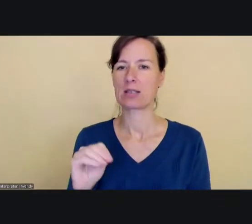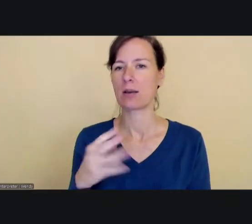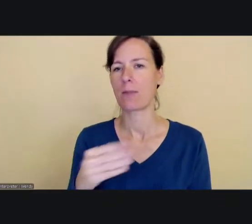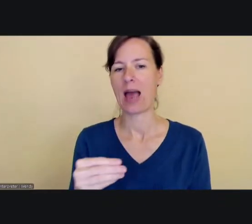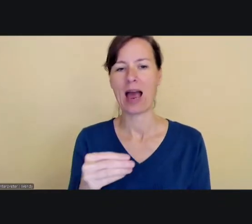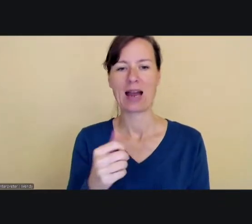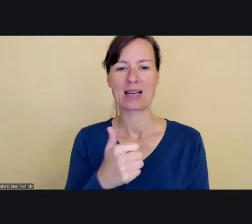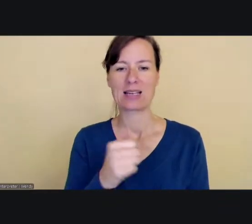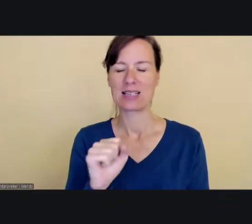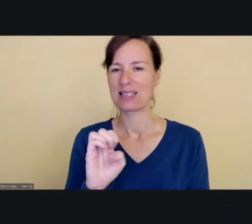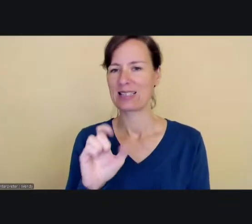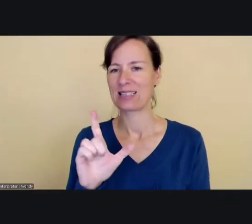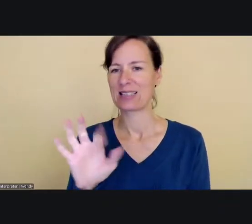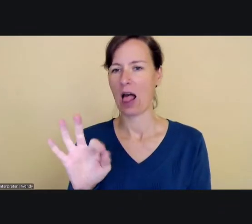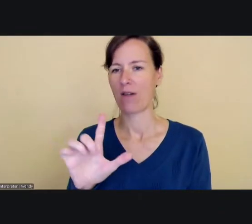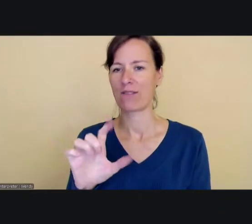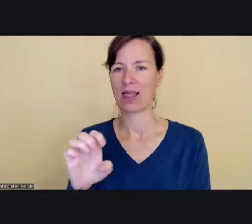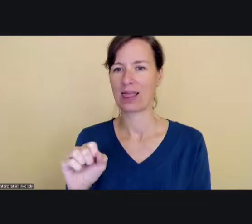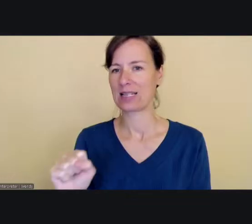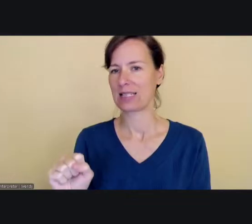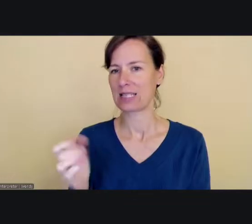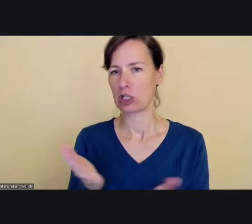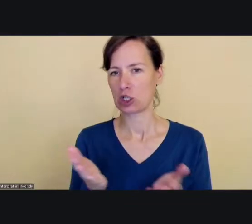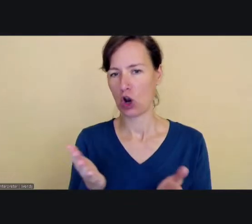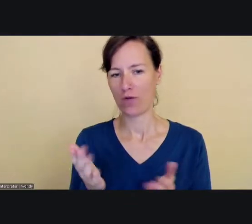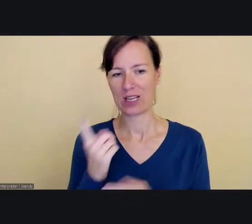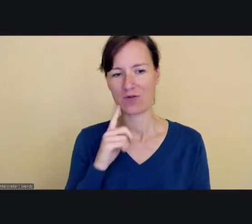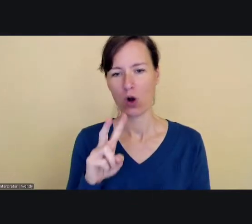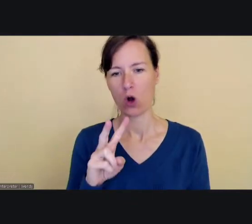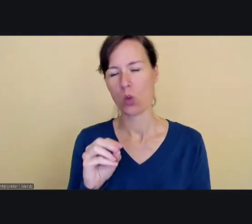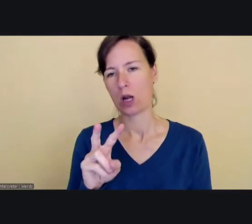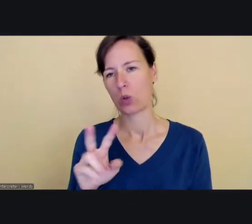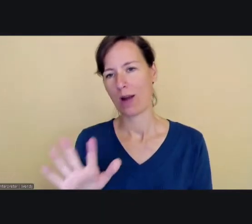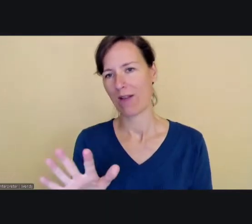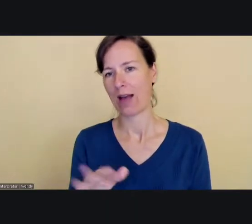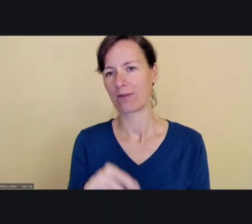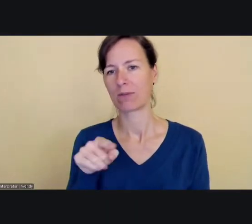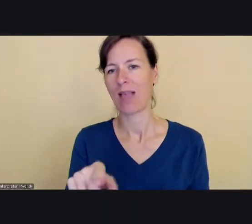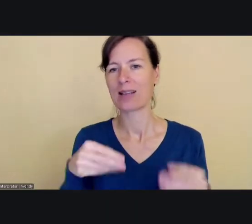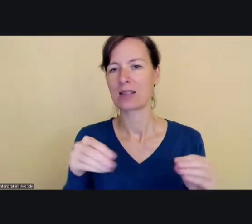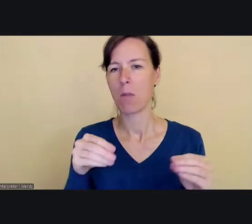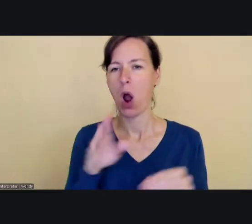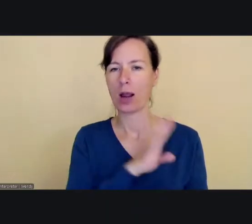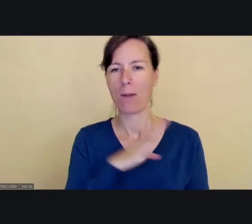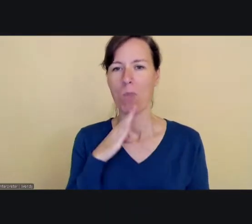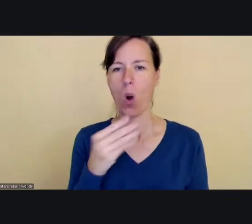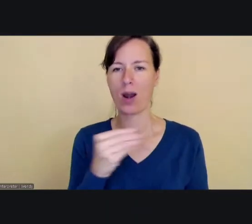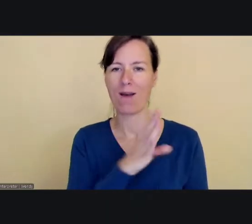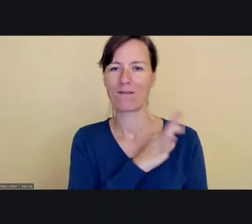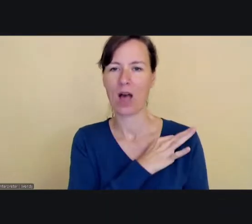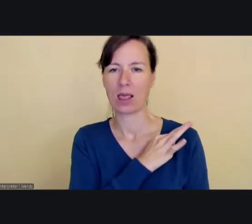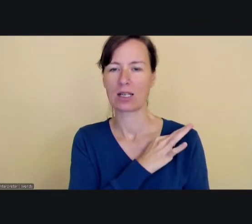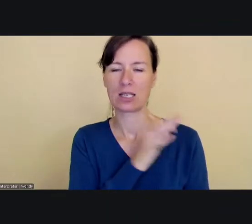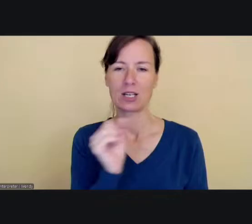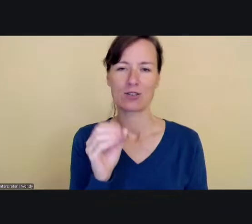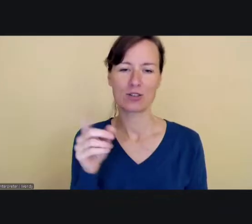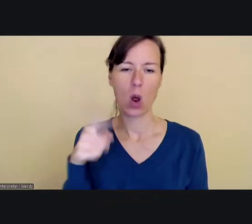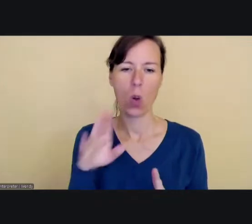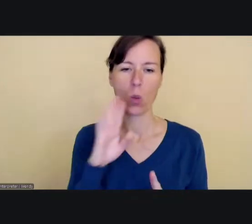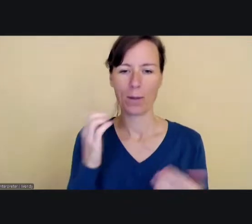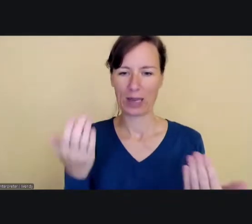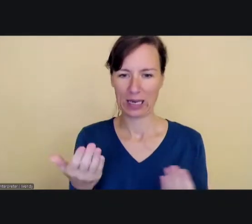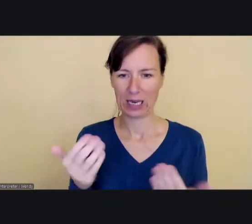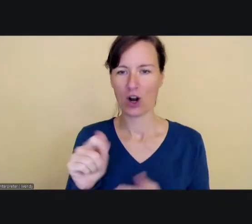for 2025. That is the market board and volunteers. So the market will be here at 6401 Forest